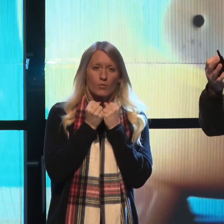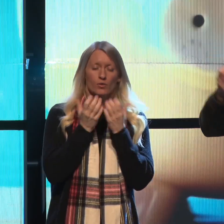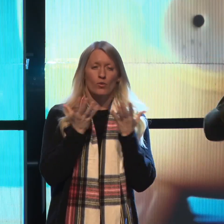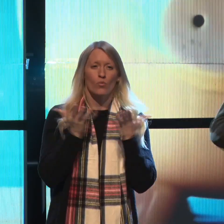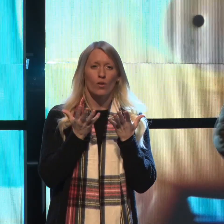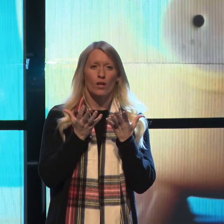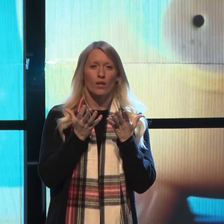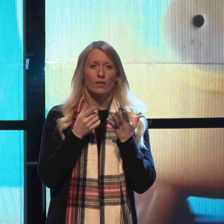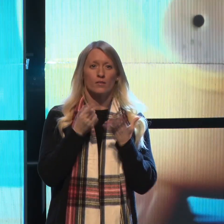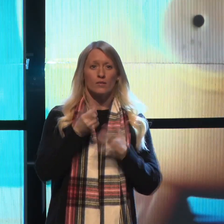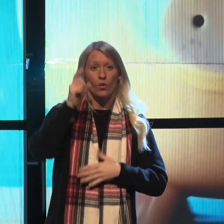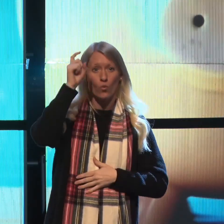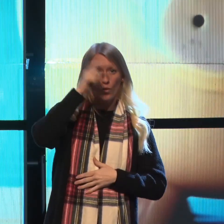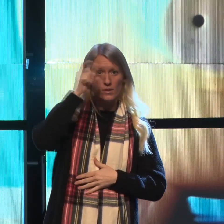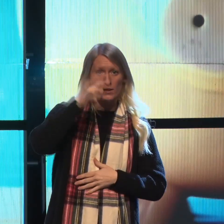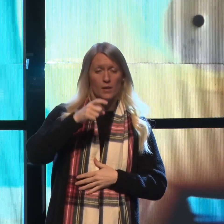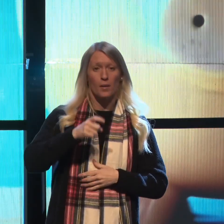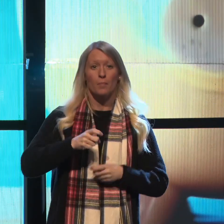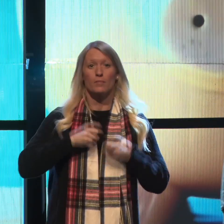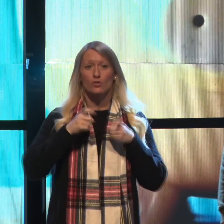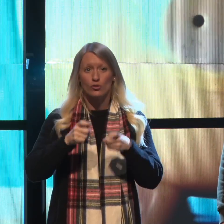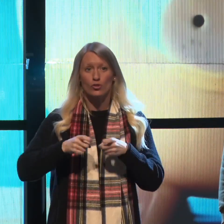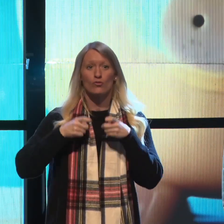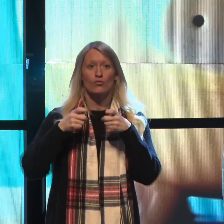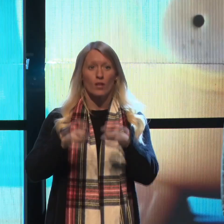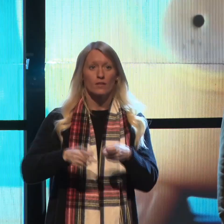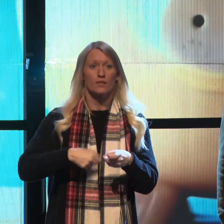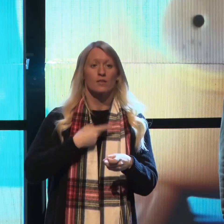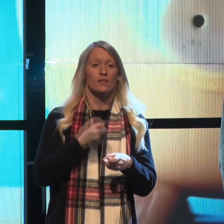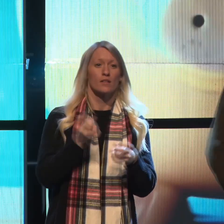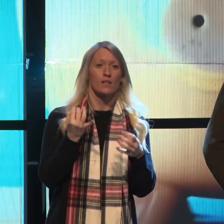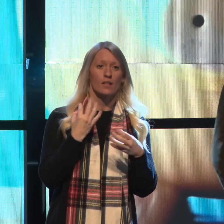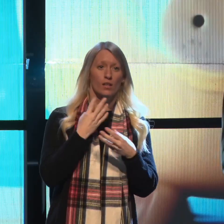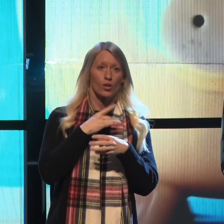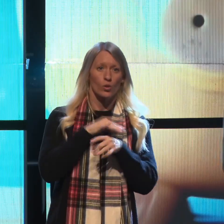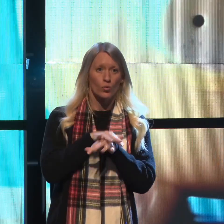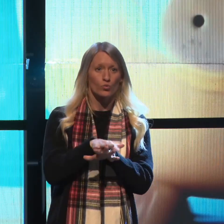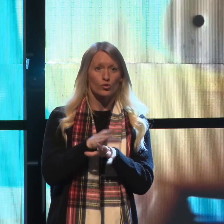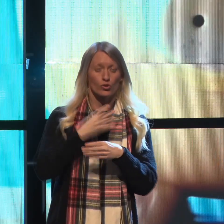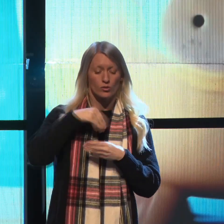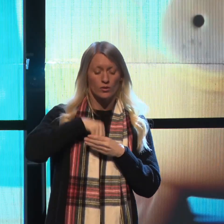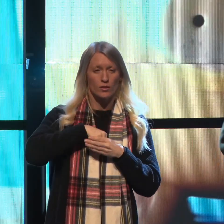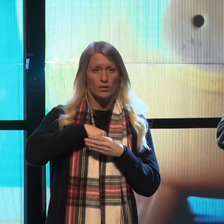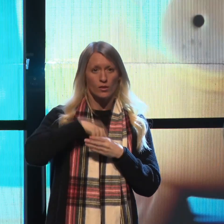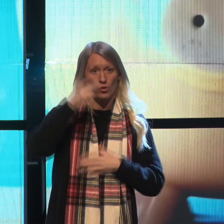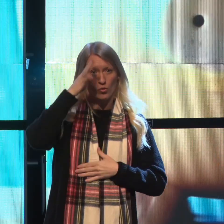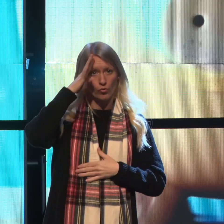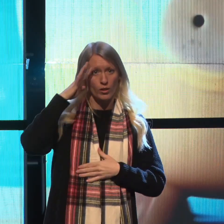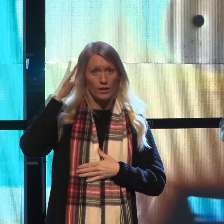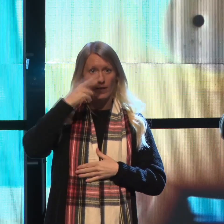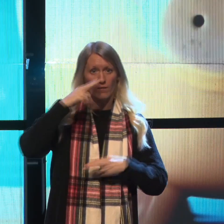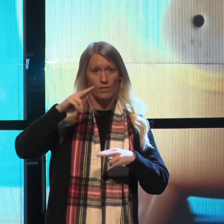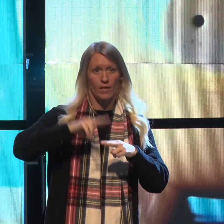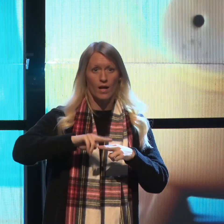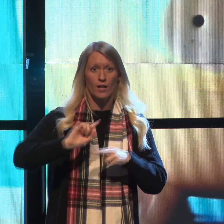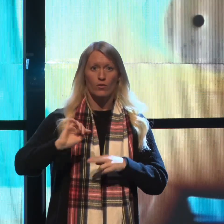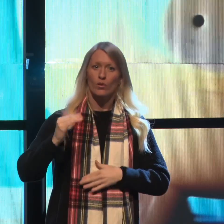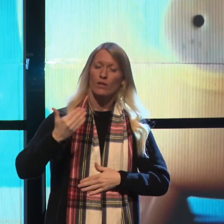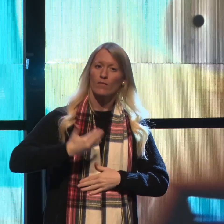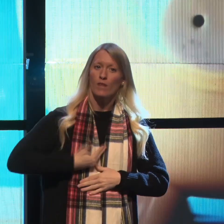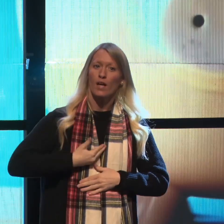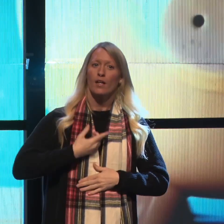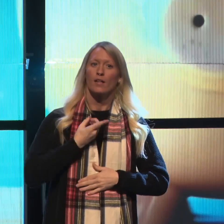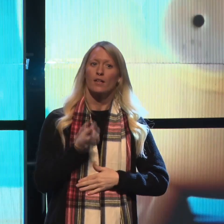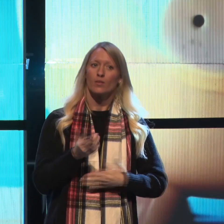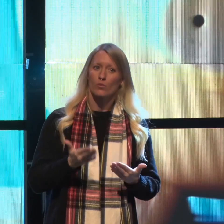talk about a lot? Wisdom, generosity, inclusion, creativity, and fun. And we invite and we equip and we